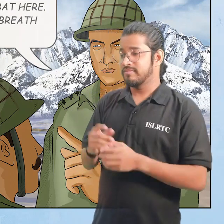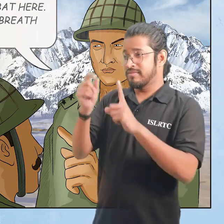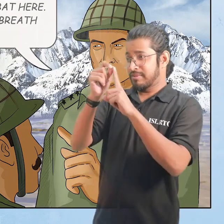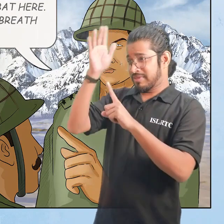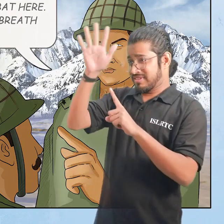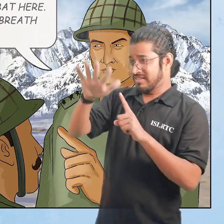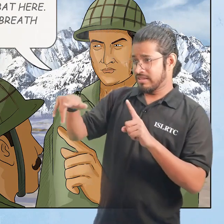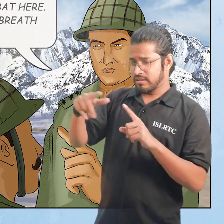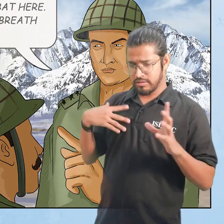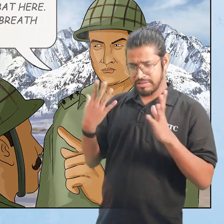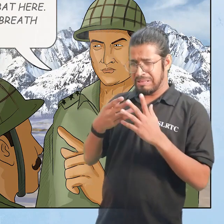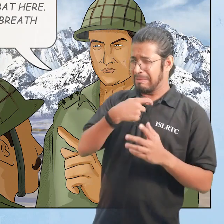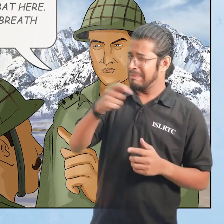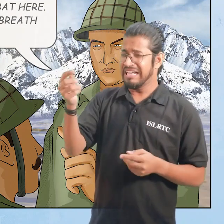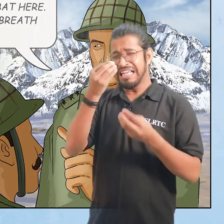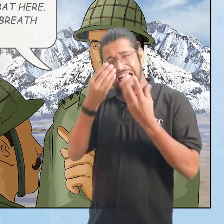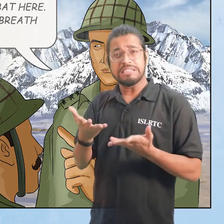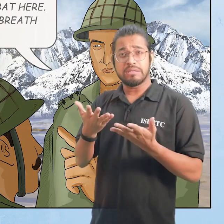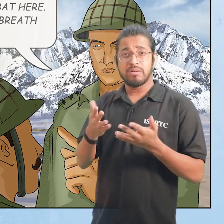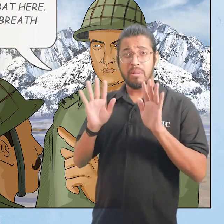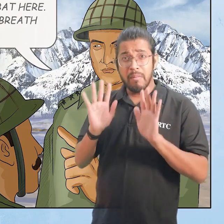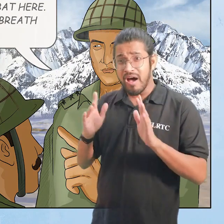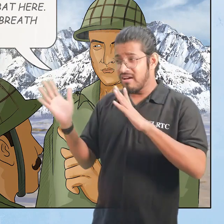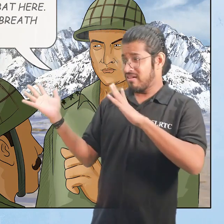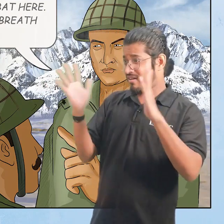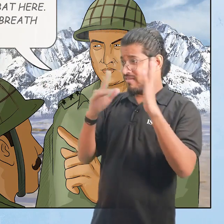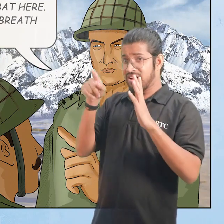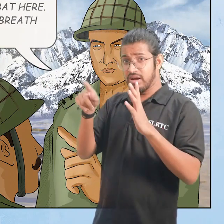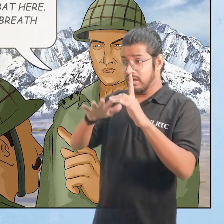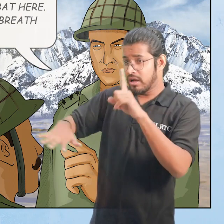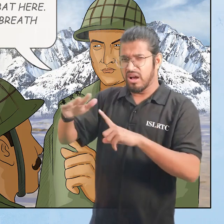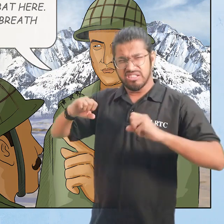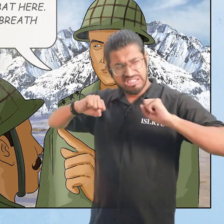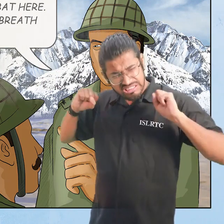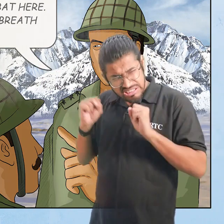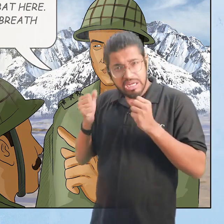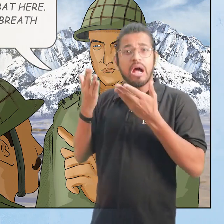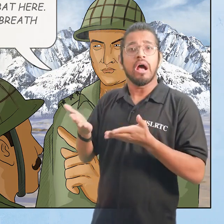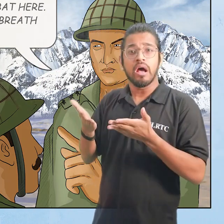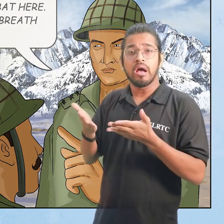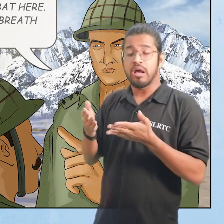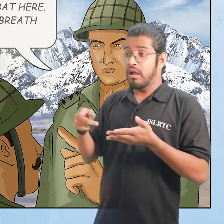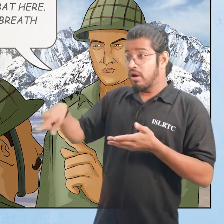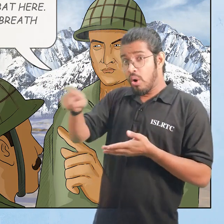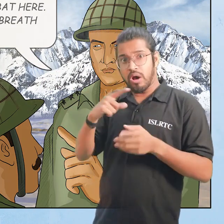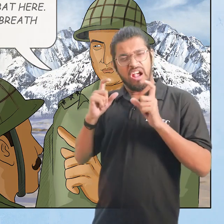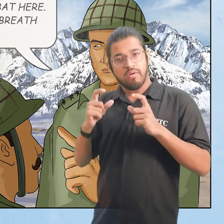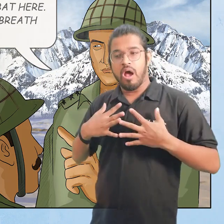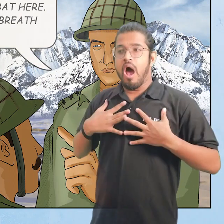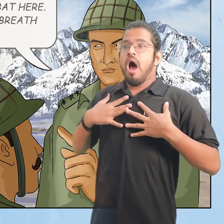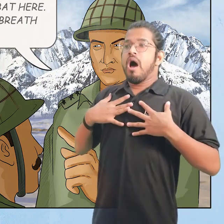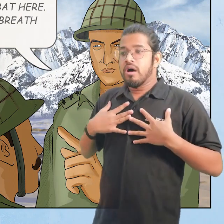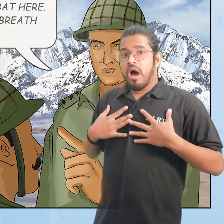We can defeat Pakistan easily. It is the weather we need to combat here. It is so